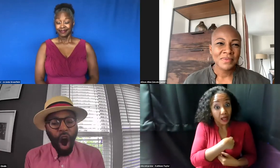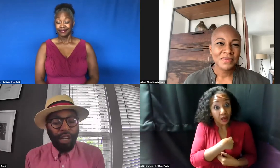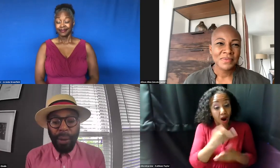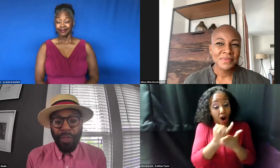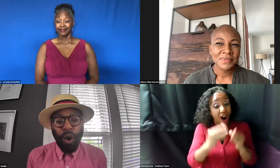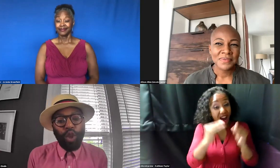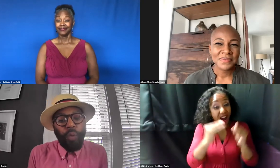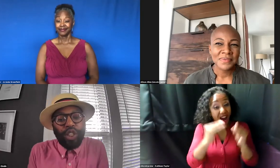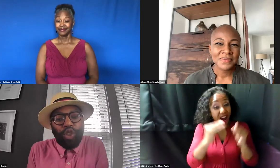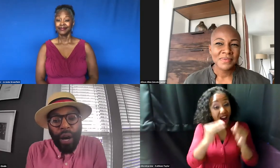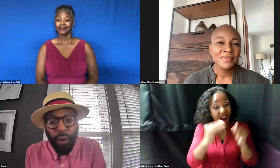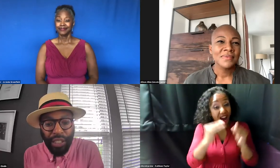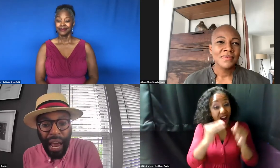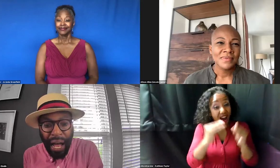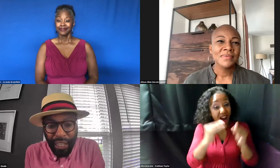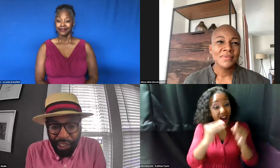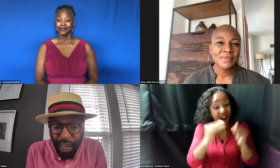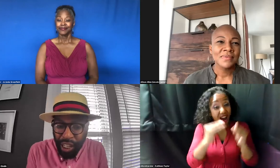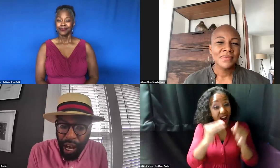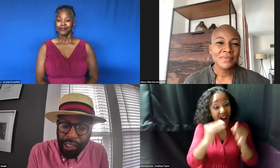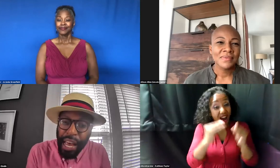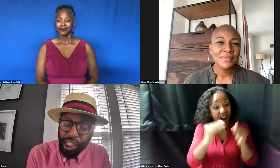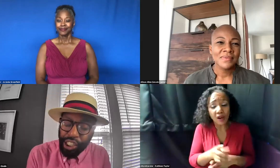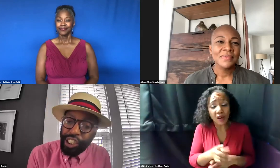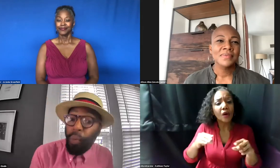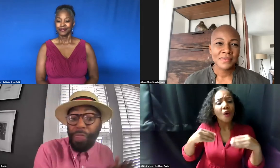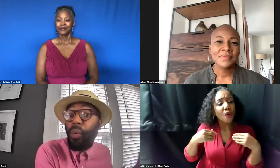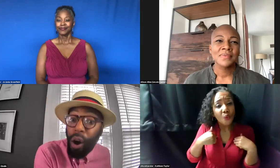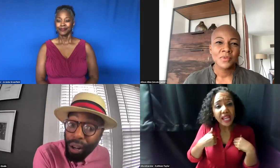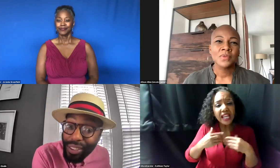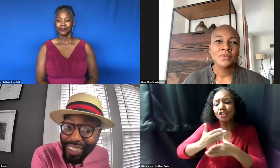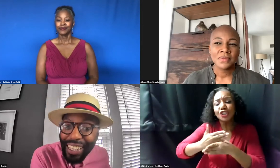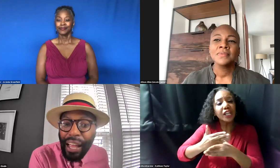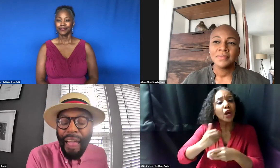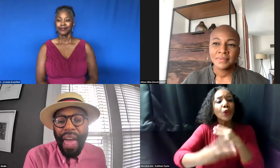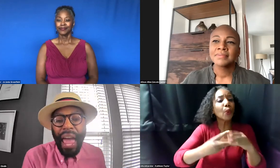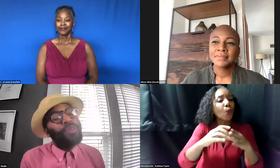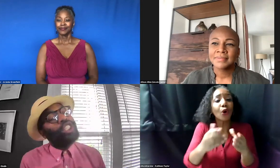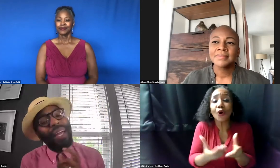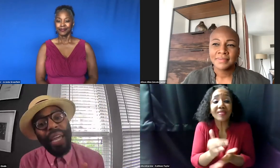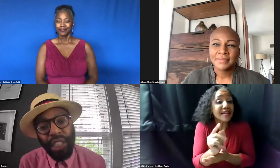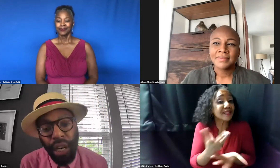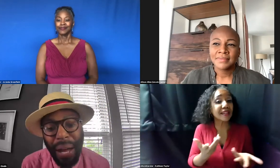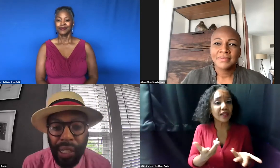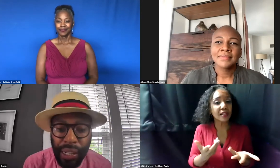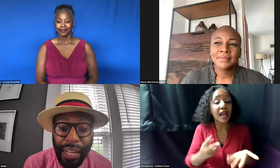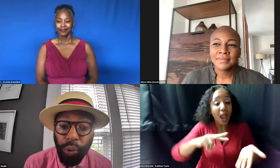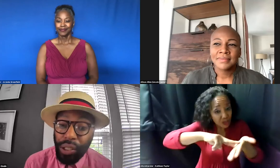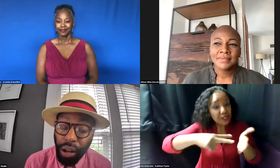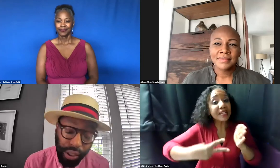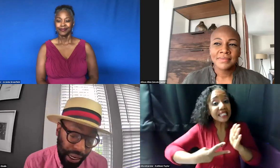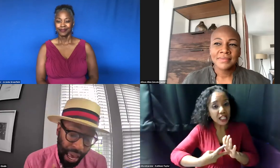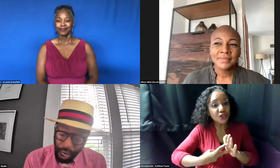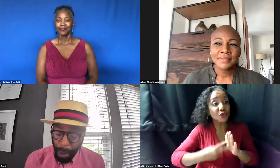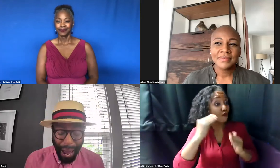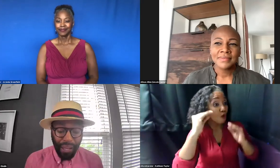educators are simply those who are restoring what the child is teaching us to share with the world. Mm-hmm. And we should be intentional about teaching that to